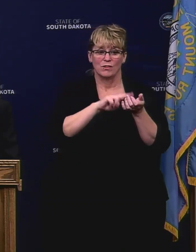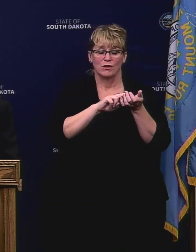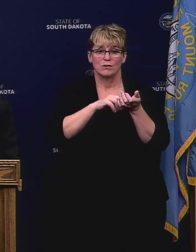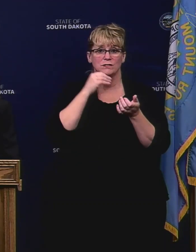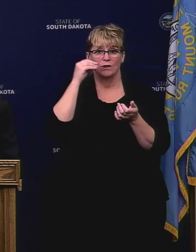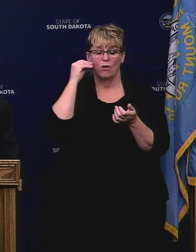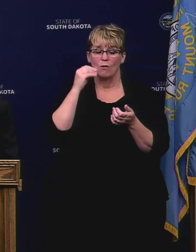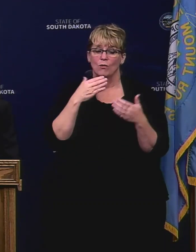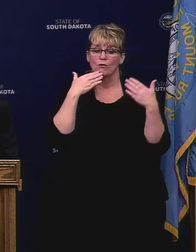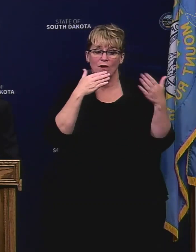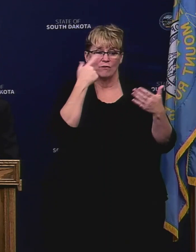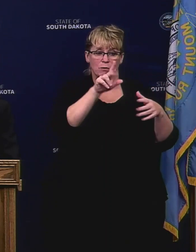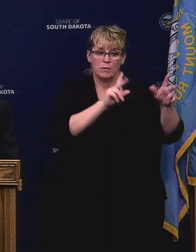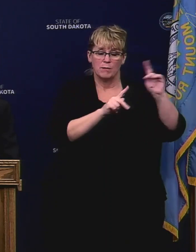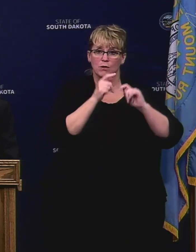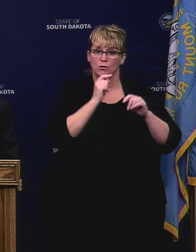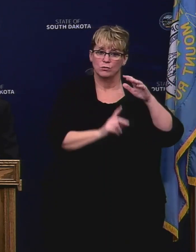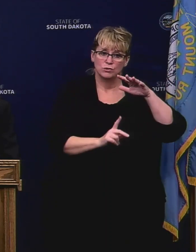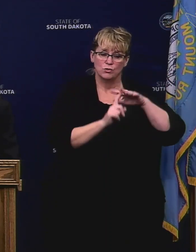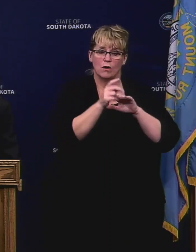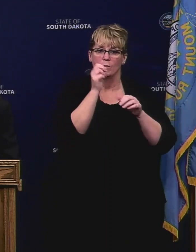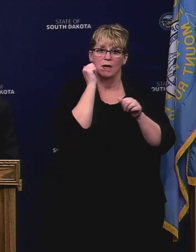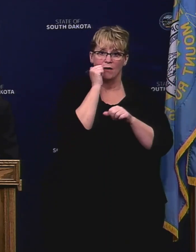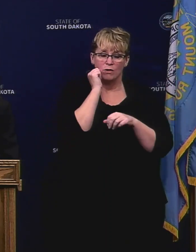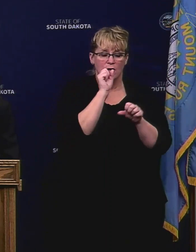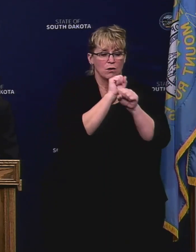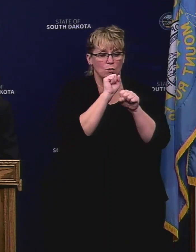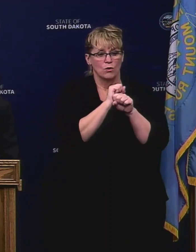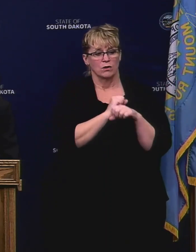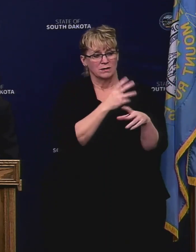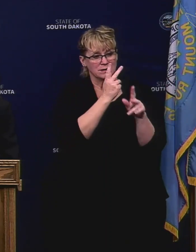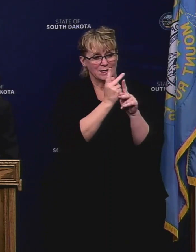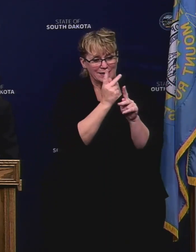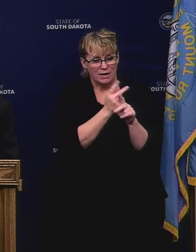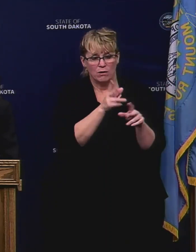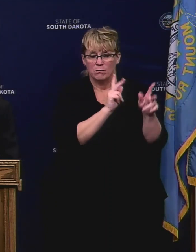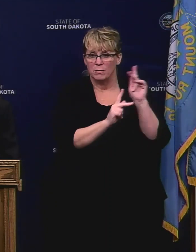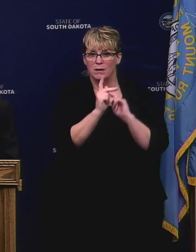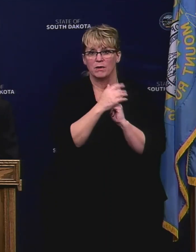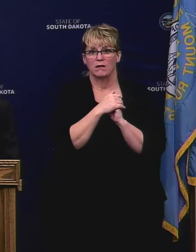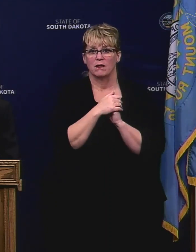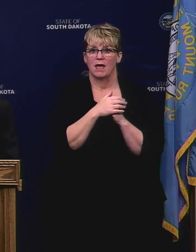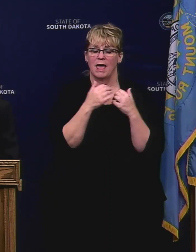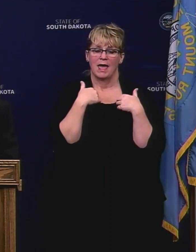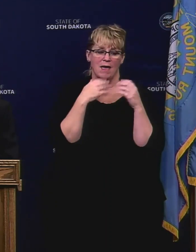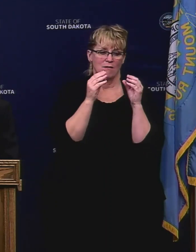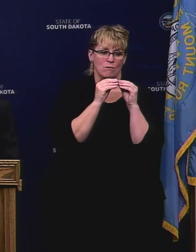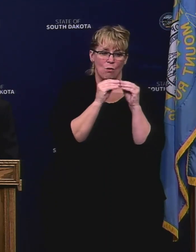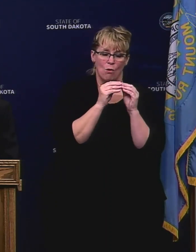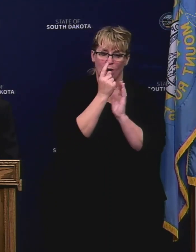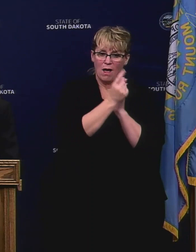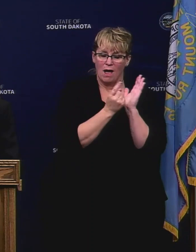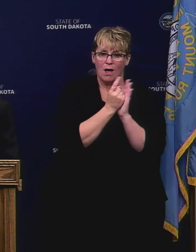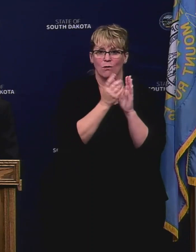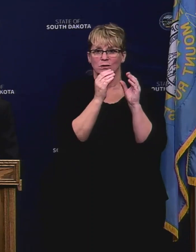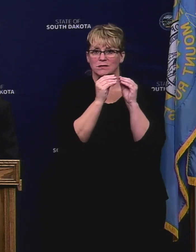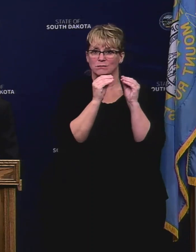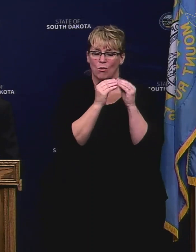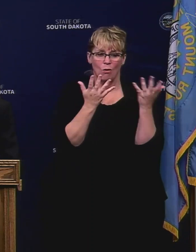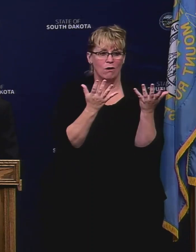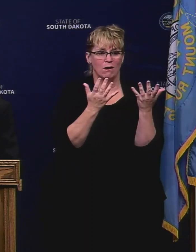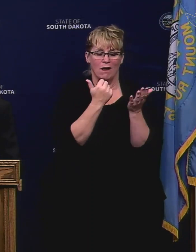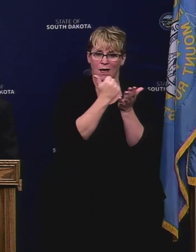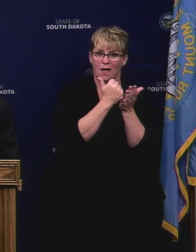so grateful for those folks that show up every day to take care of them and have put in place extra steps to make sure that they're protected